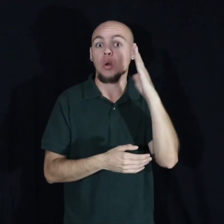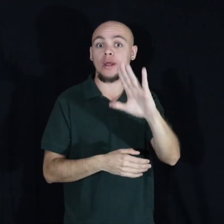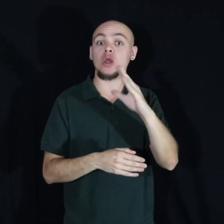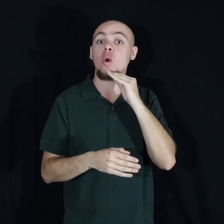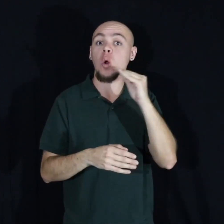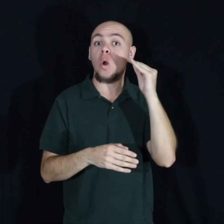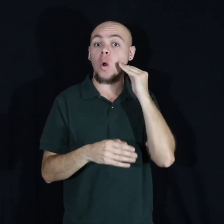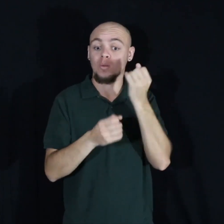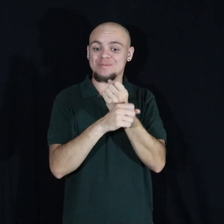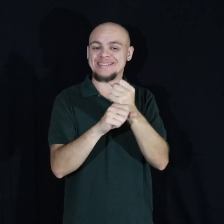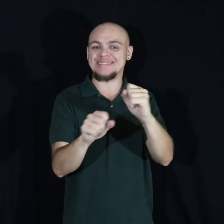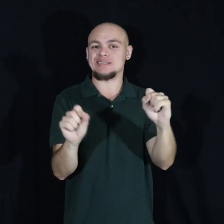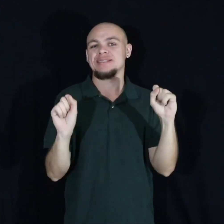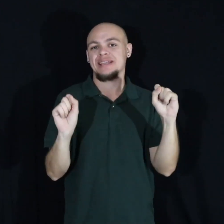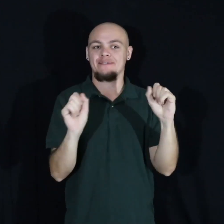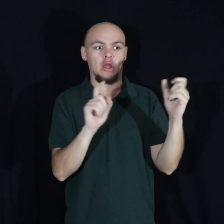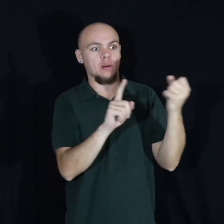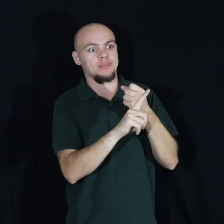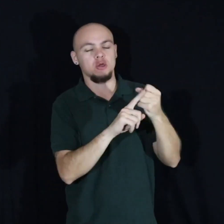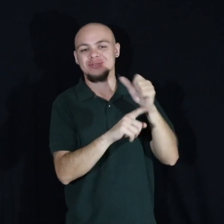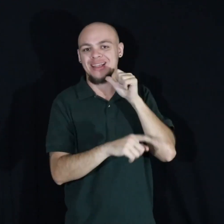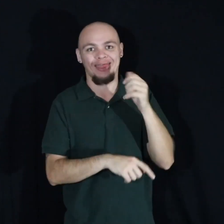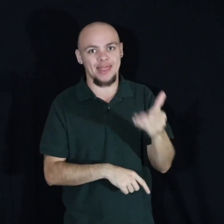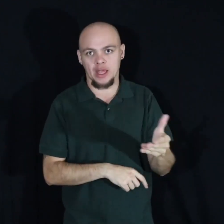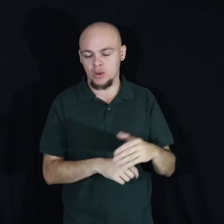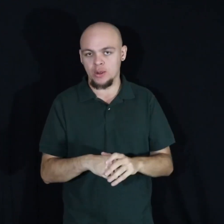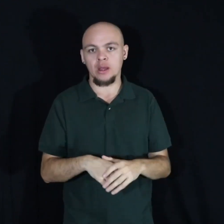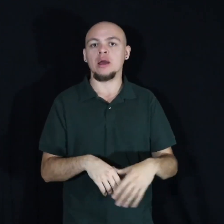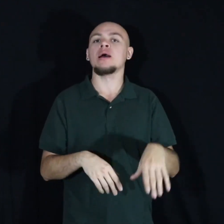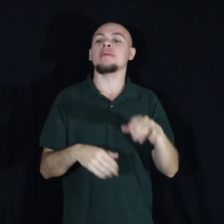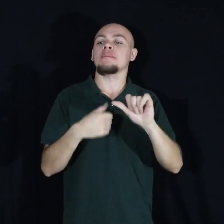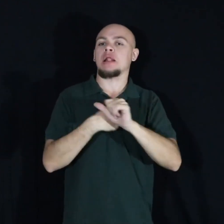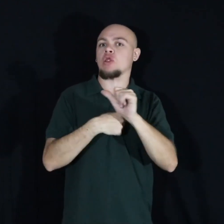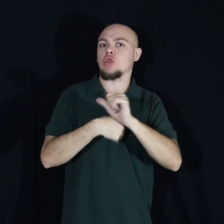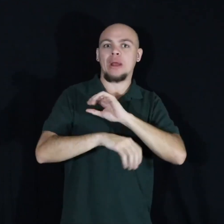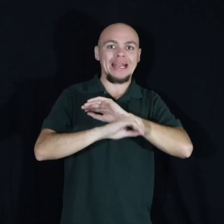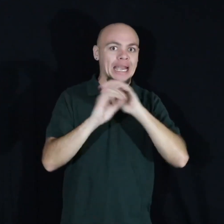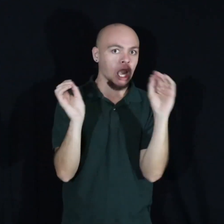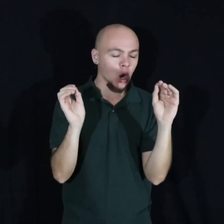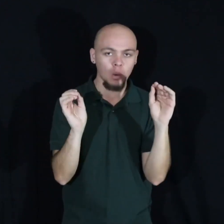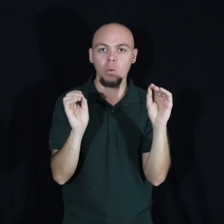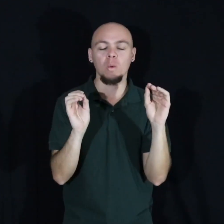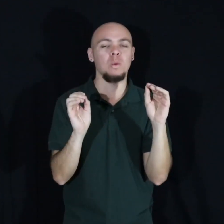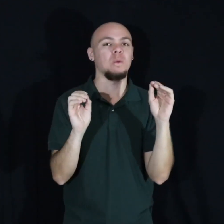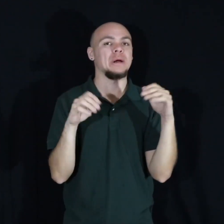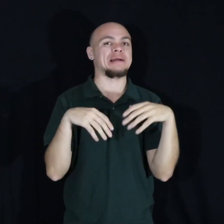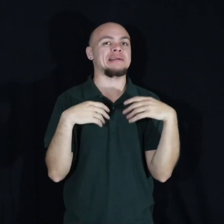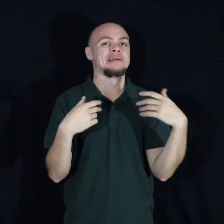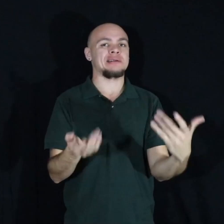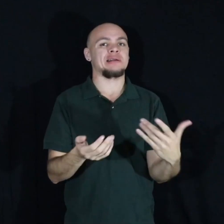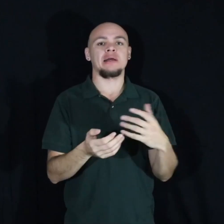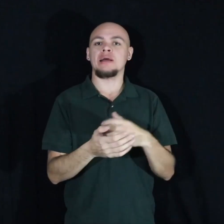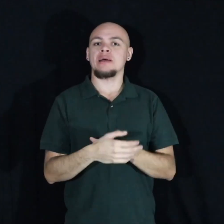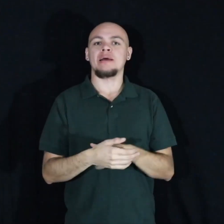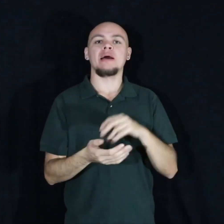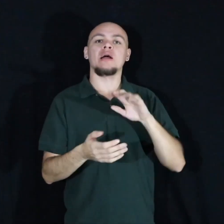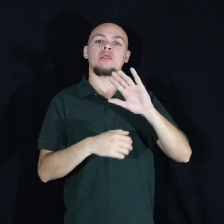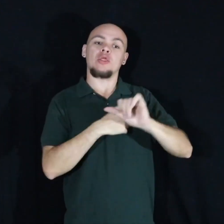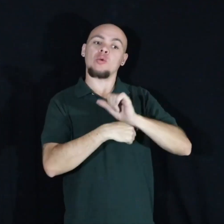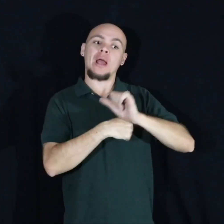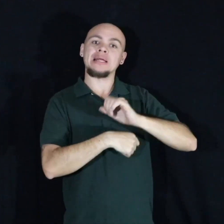is safe from abuse, knowing that your home is safe from threat, knowing that your home is not going to be taken away from